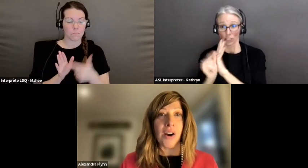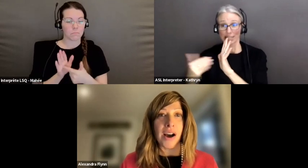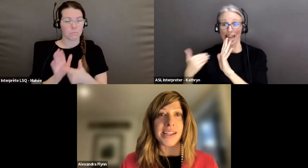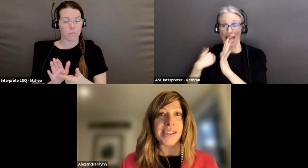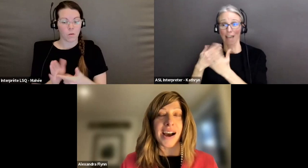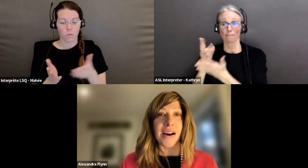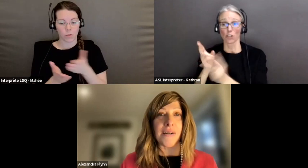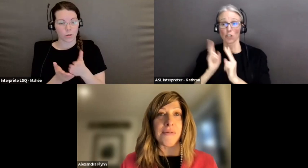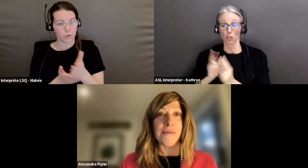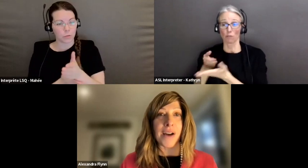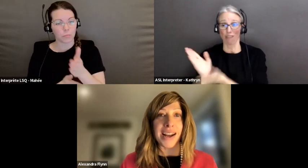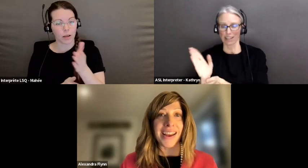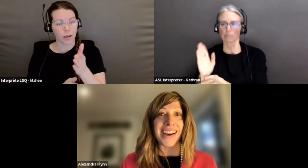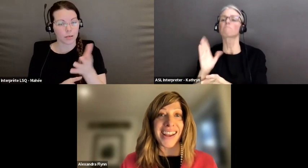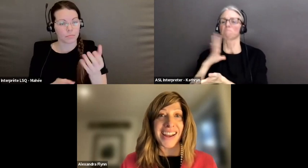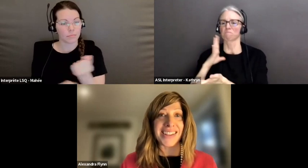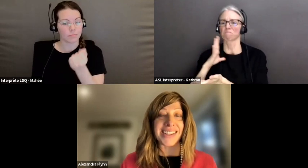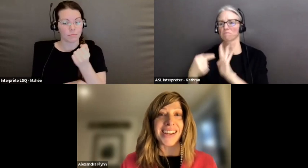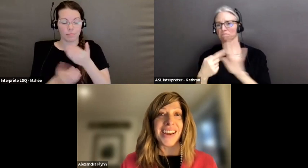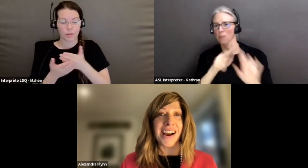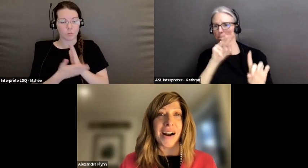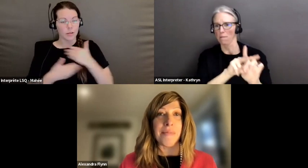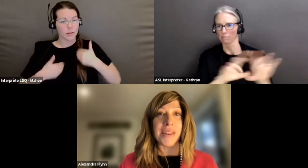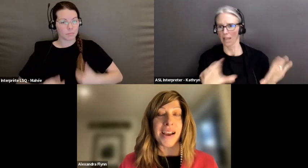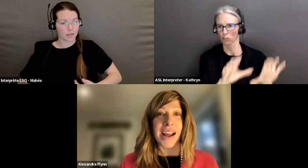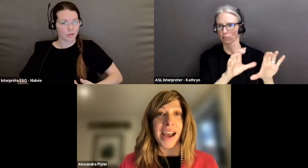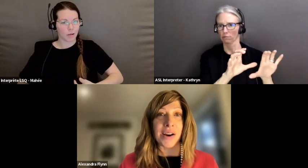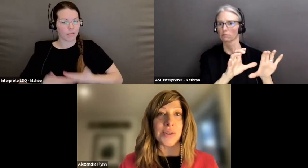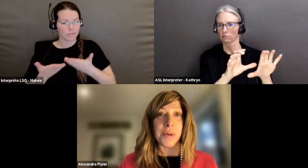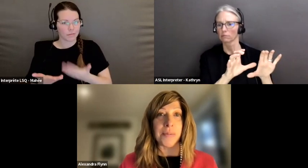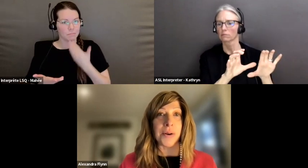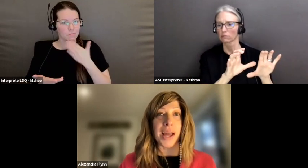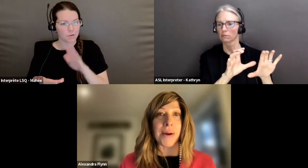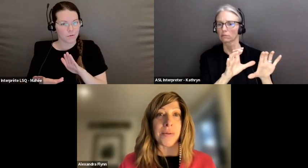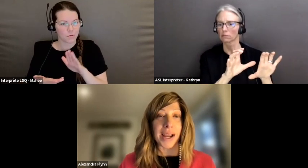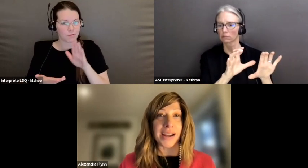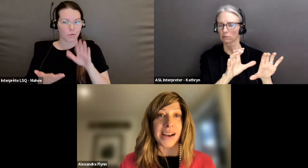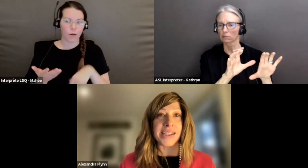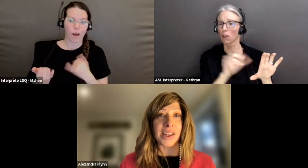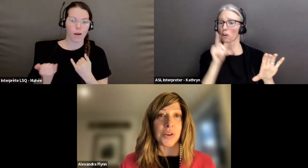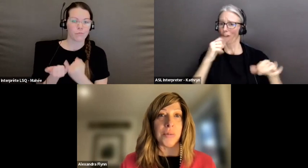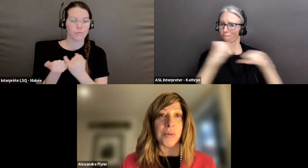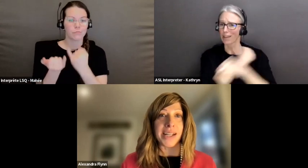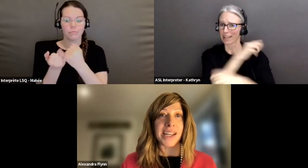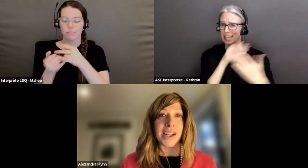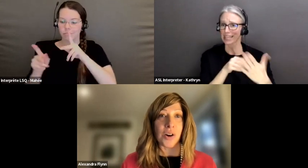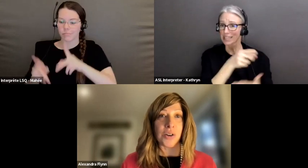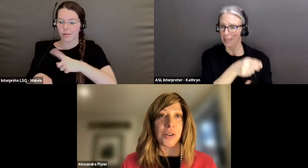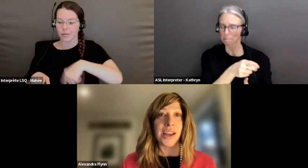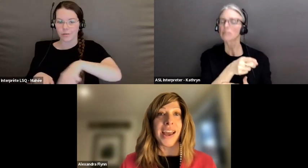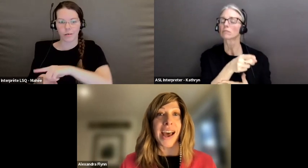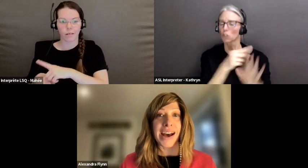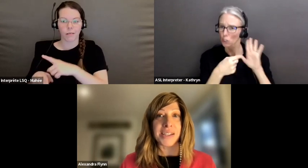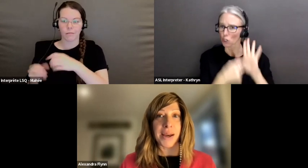by not fighting against unhoused people and by recognizing their human rights in